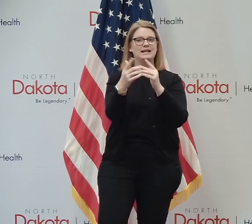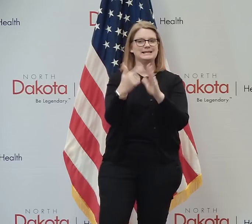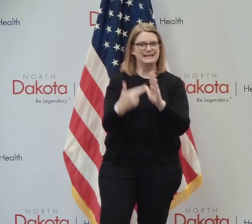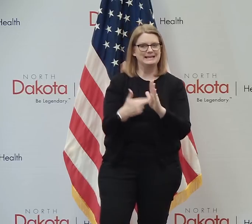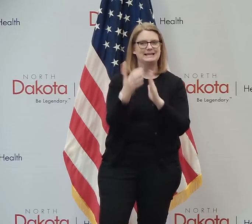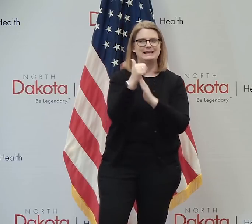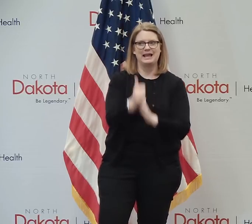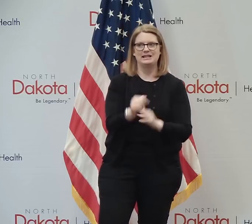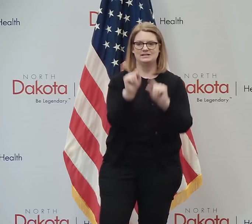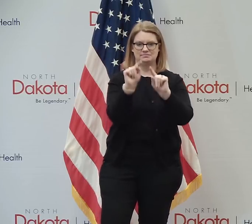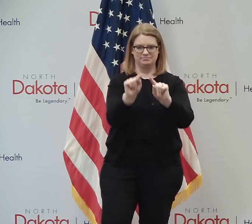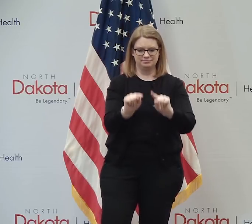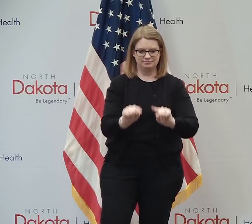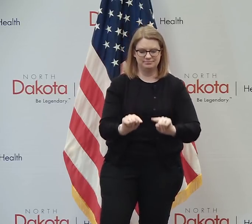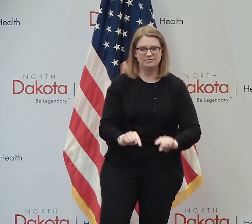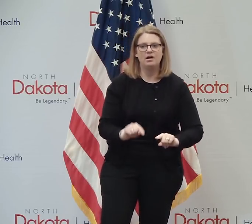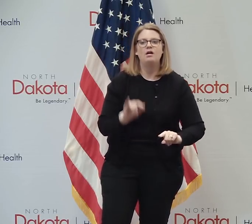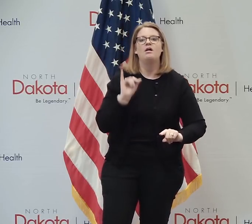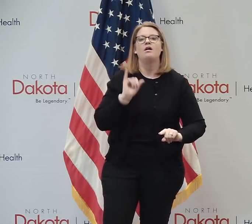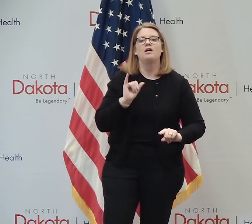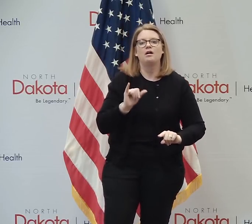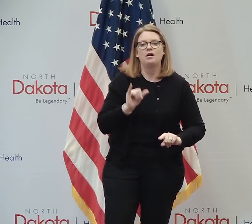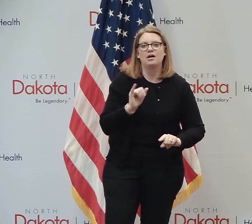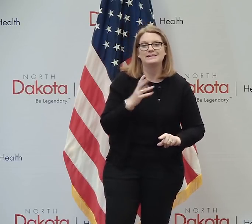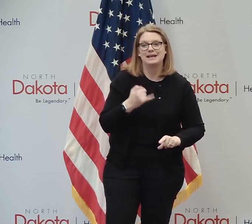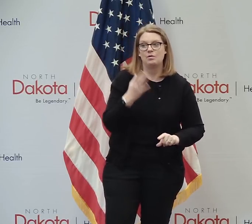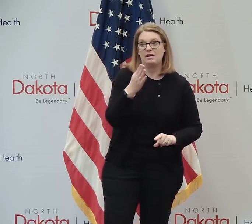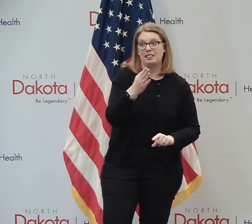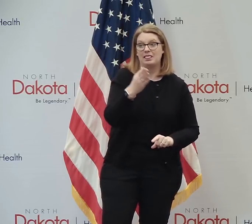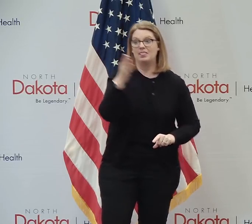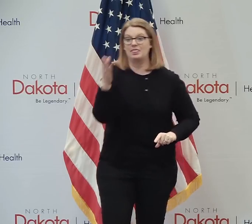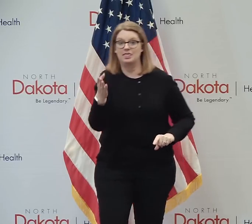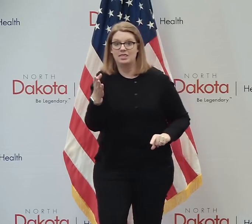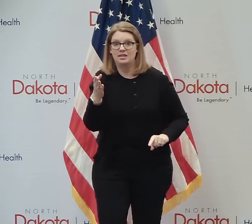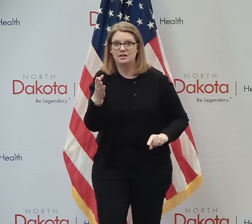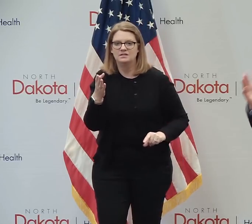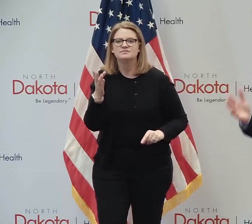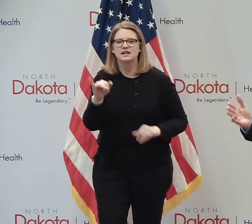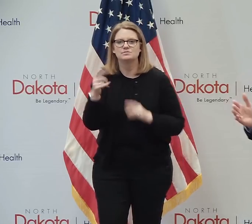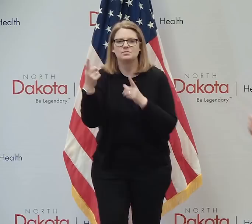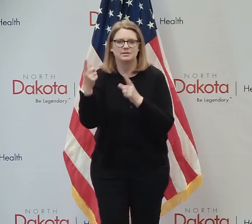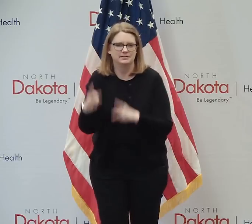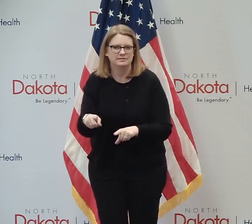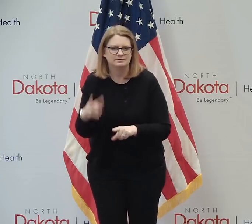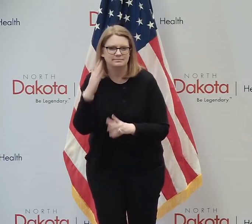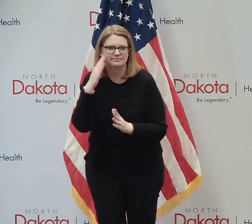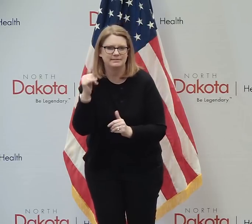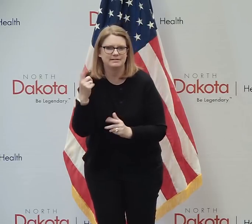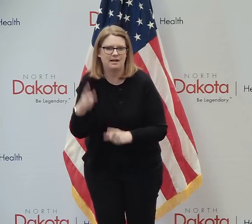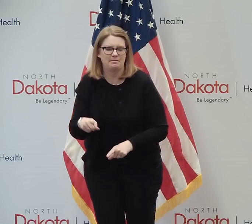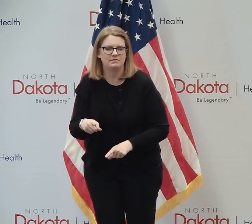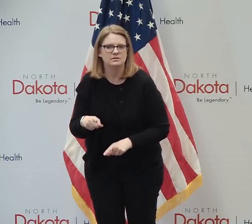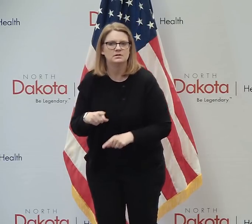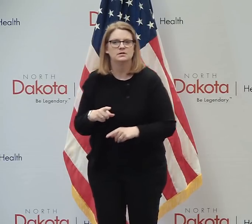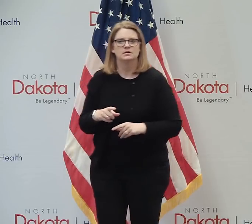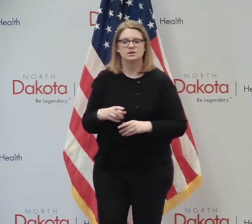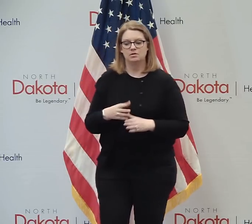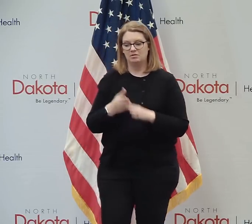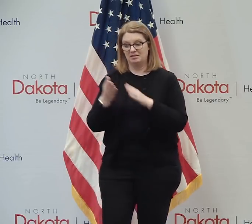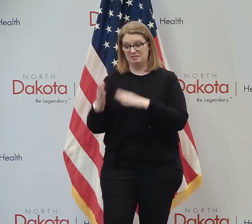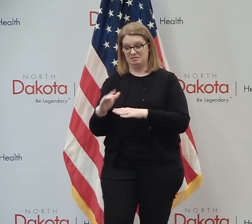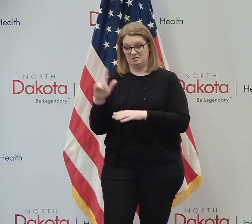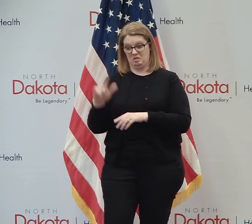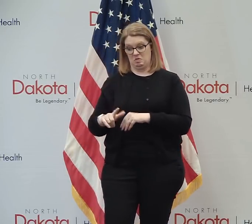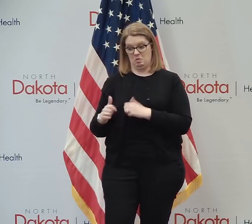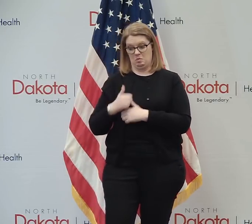what you can do, and people will be able to look ahead and say, when we go to the next level, that's what we would anticipate. When we go to the low risk,